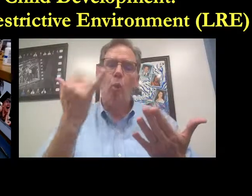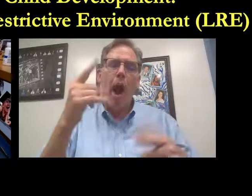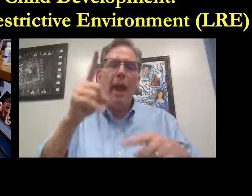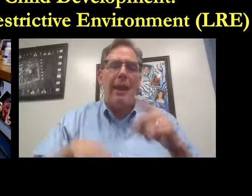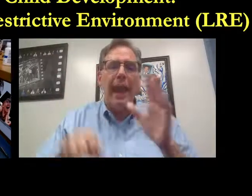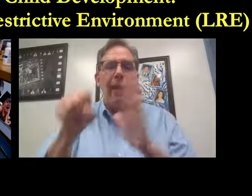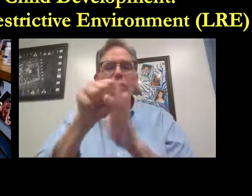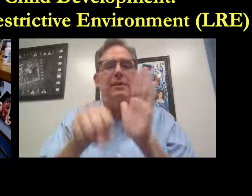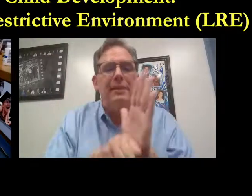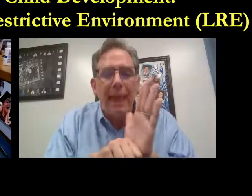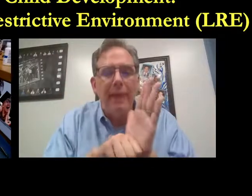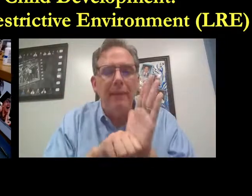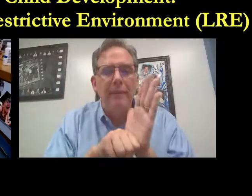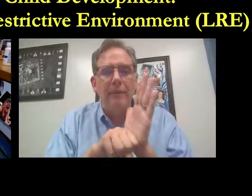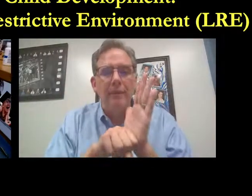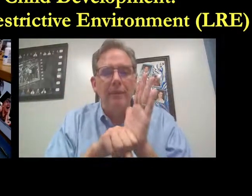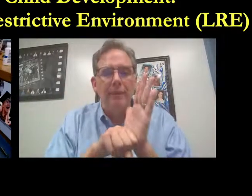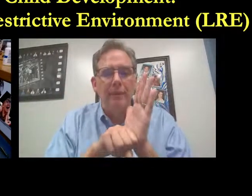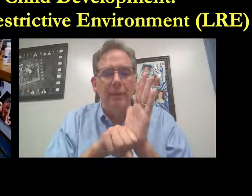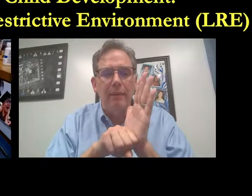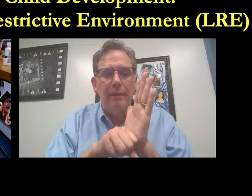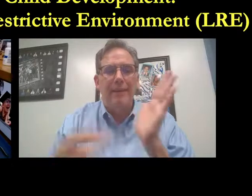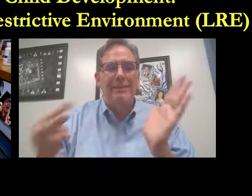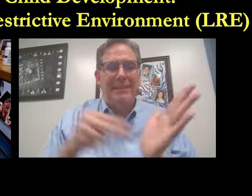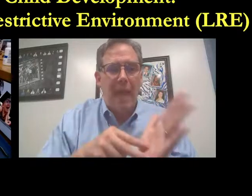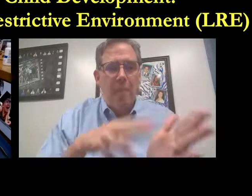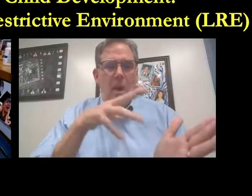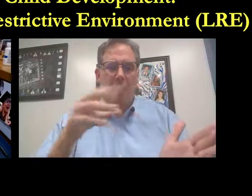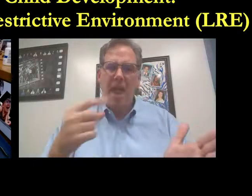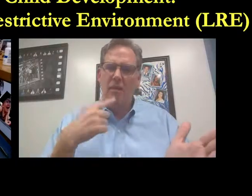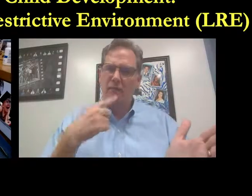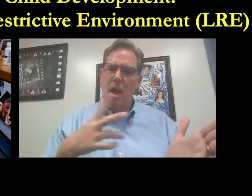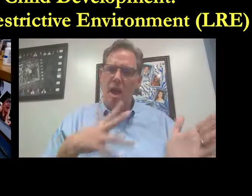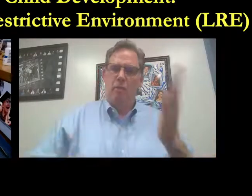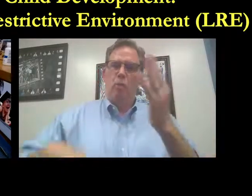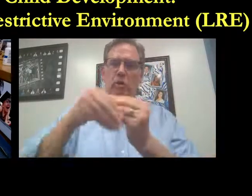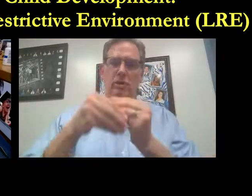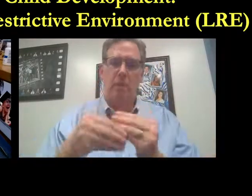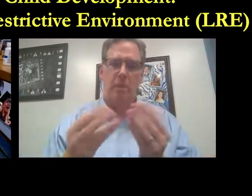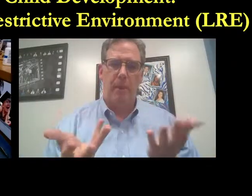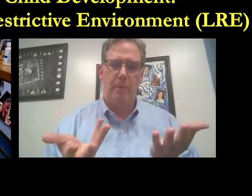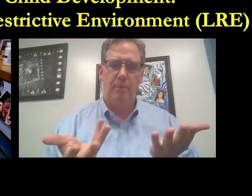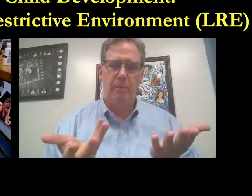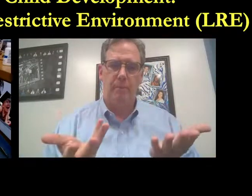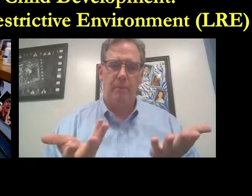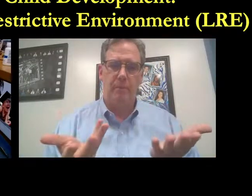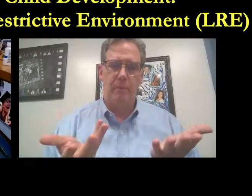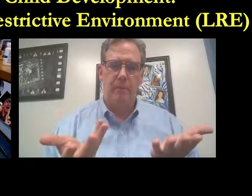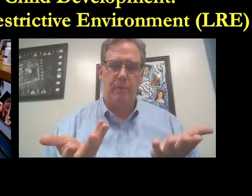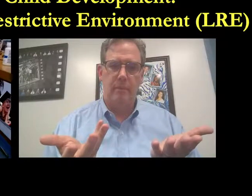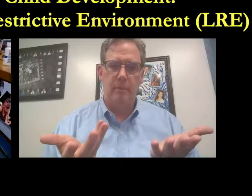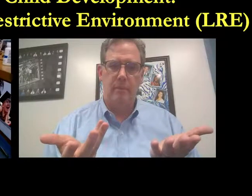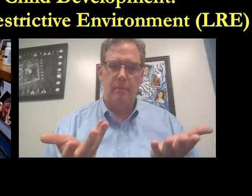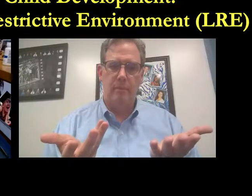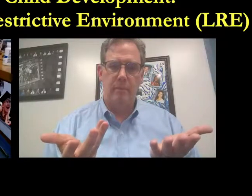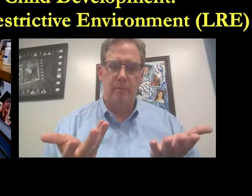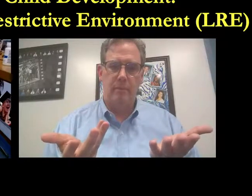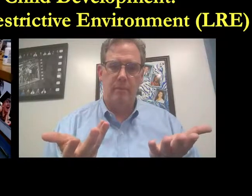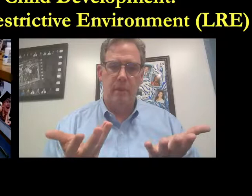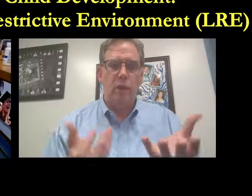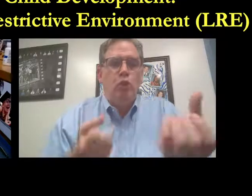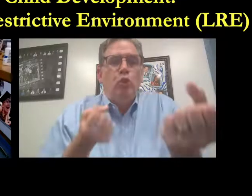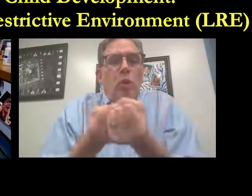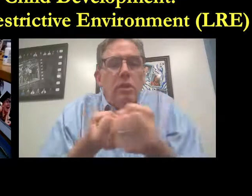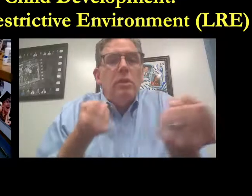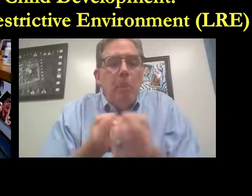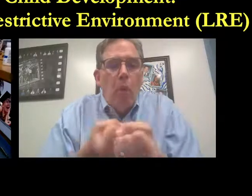The district's like, well, it's very expensive. My program's too expensive. Why can't the state say,